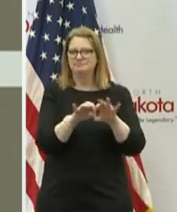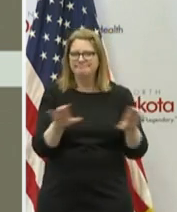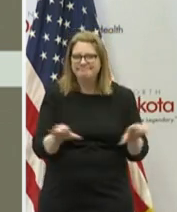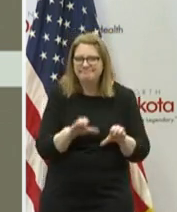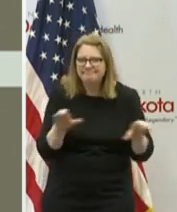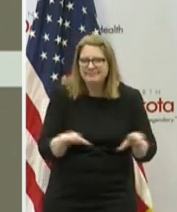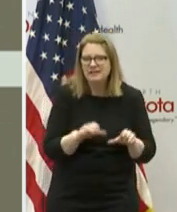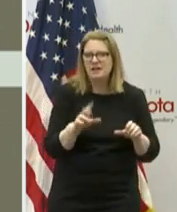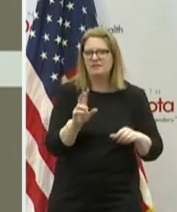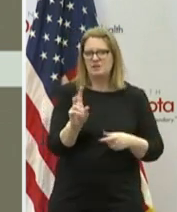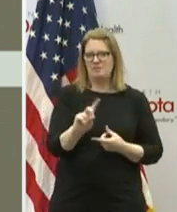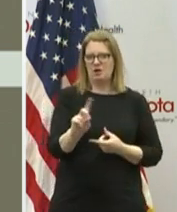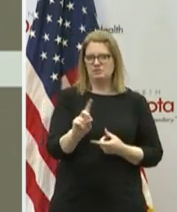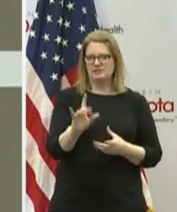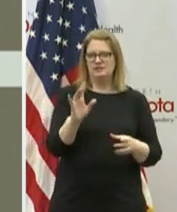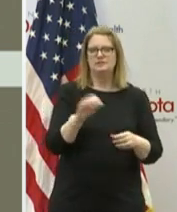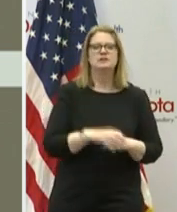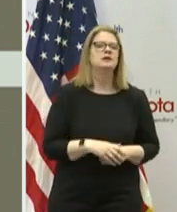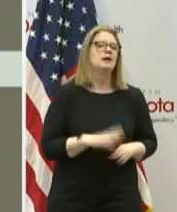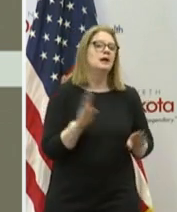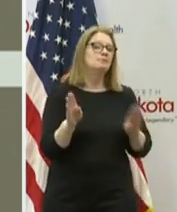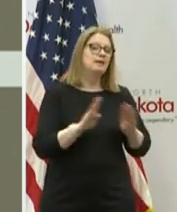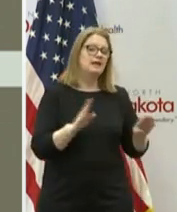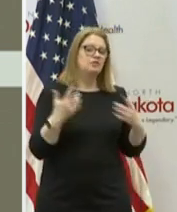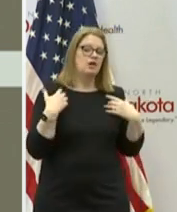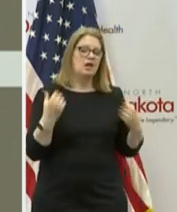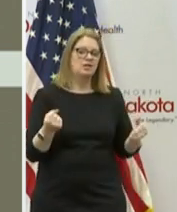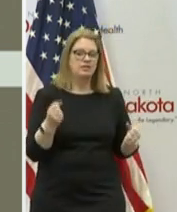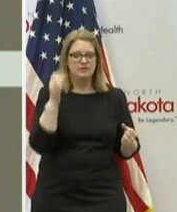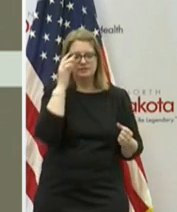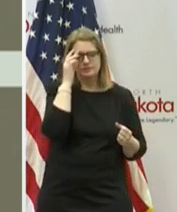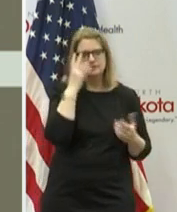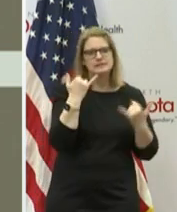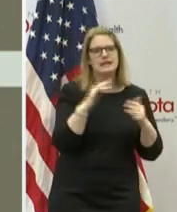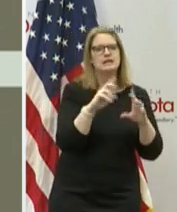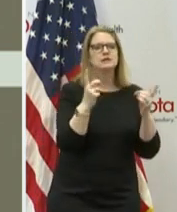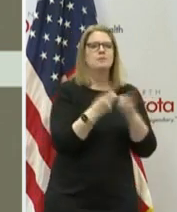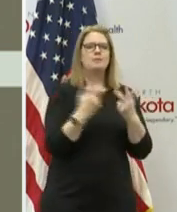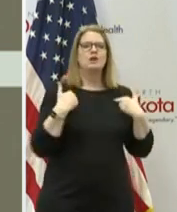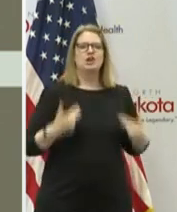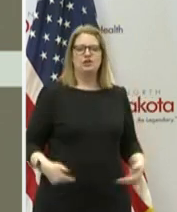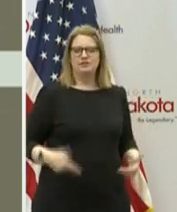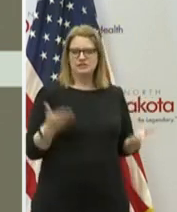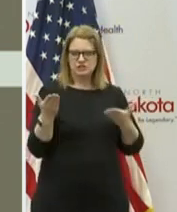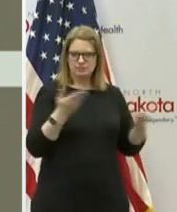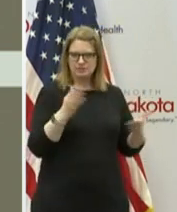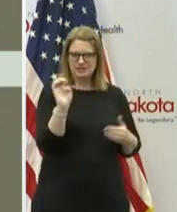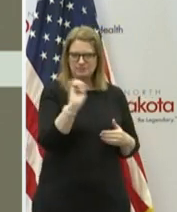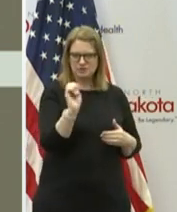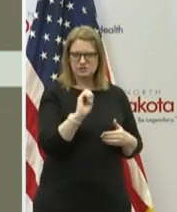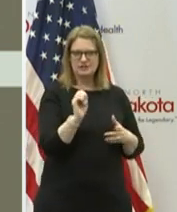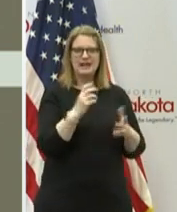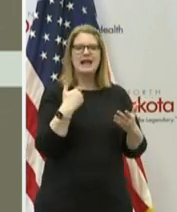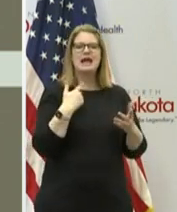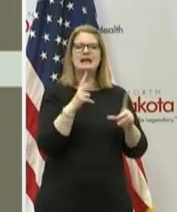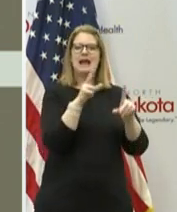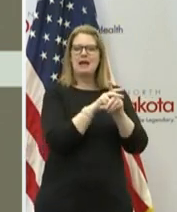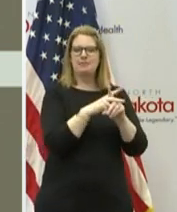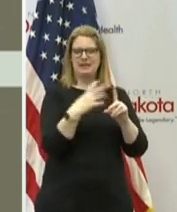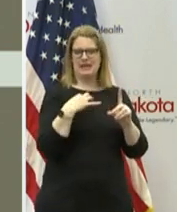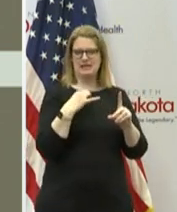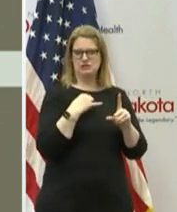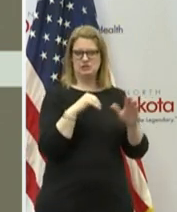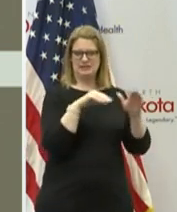voting. Behavioral health update for today. Today, the Department of Human Services and Emergency Services submitted the application